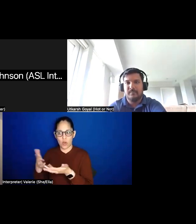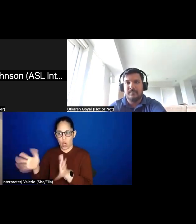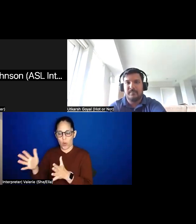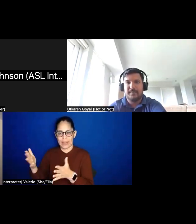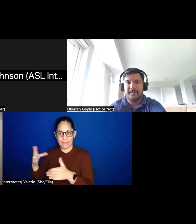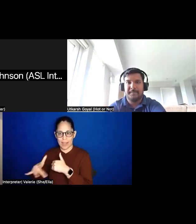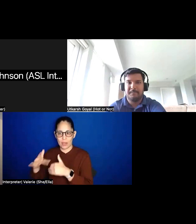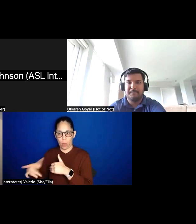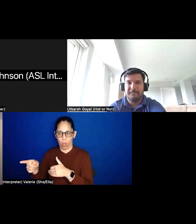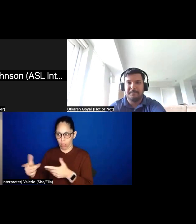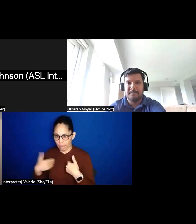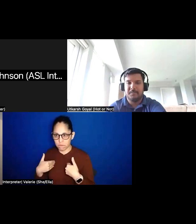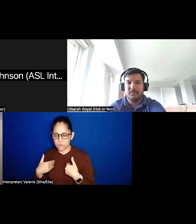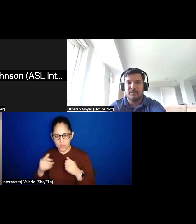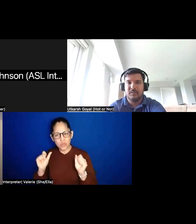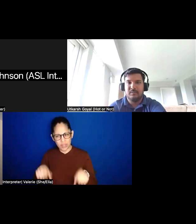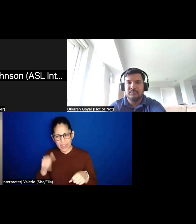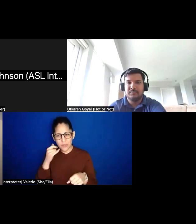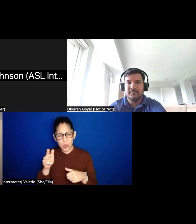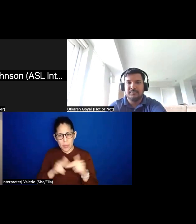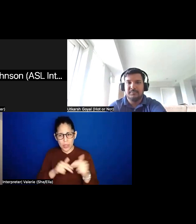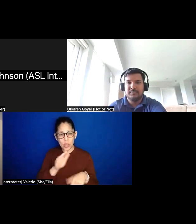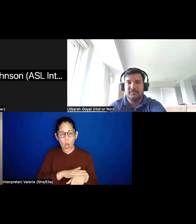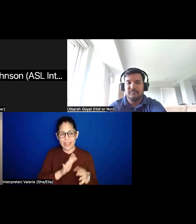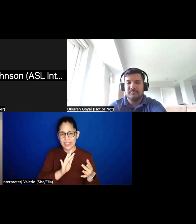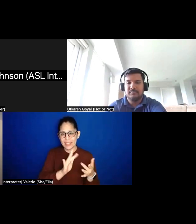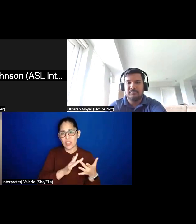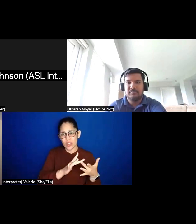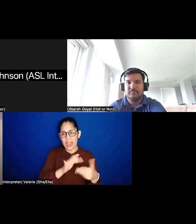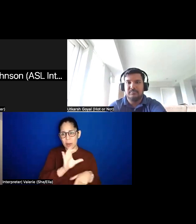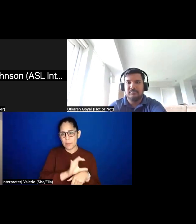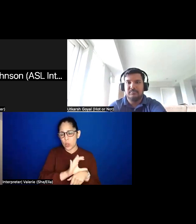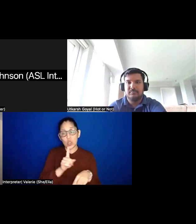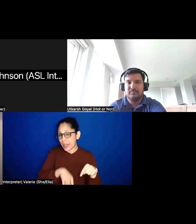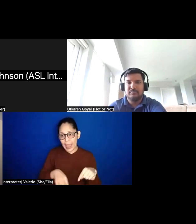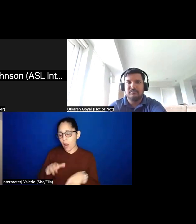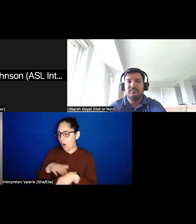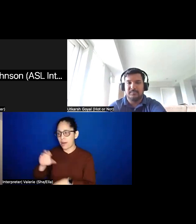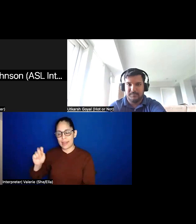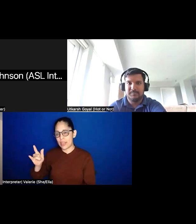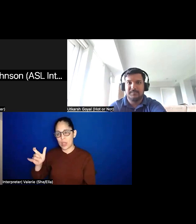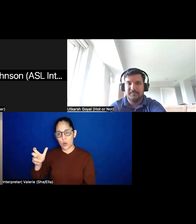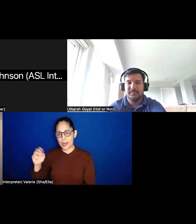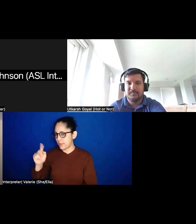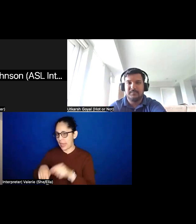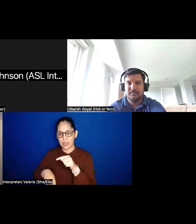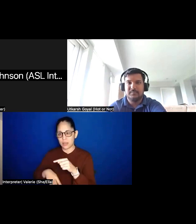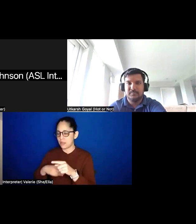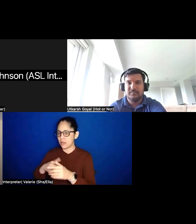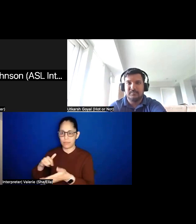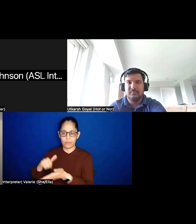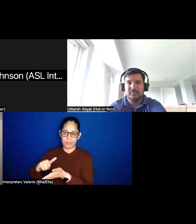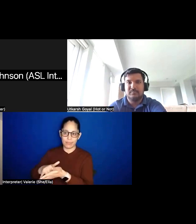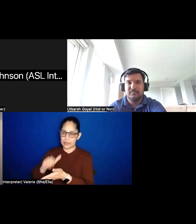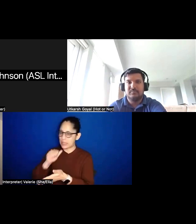now do that if you build on the internet computer. You can't do that if you build on Ethereum, because it just doesn't have the performance